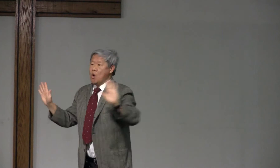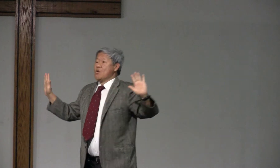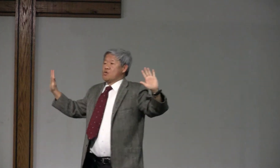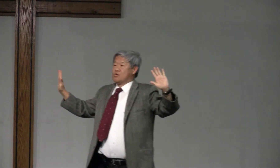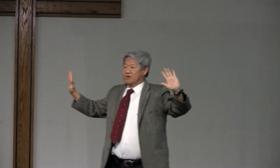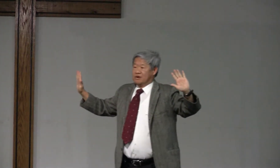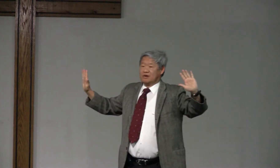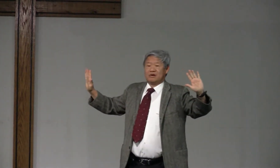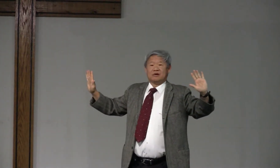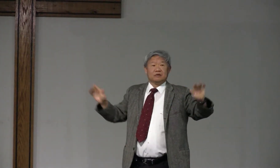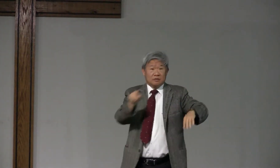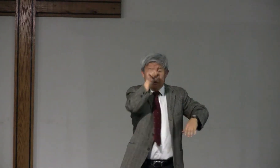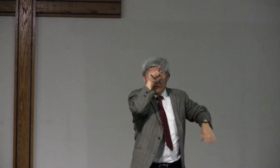And